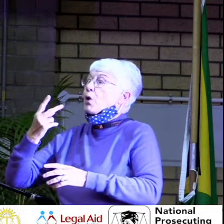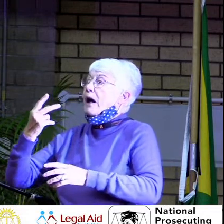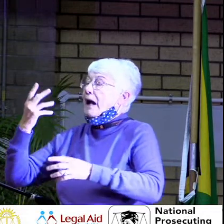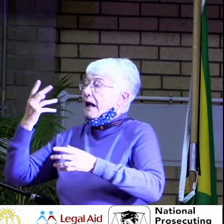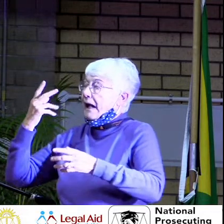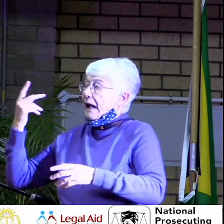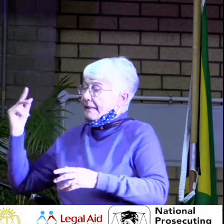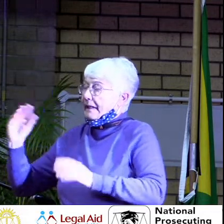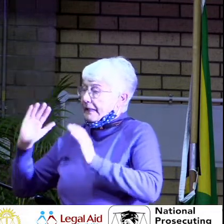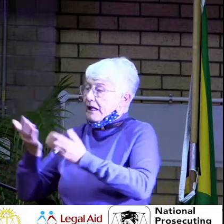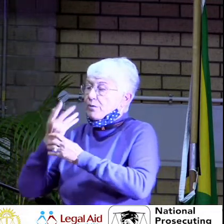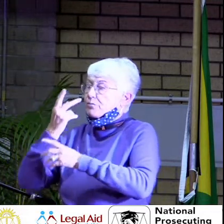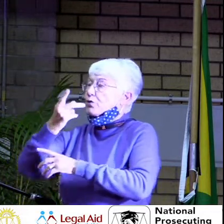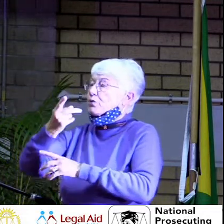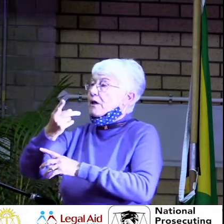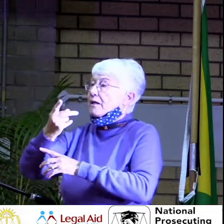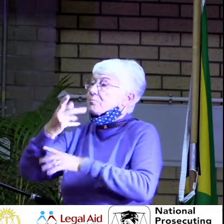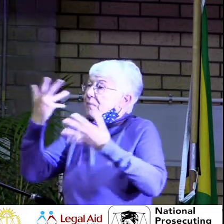the police